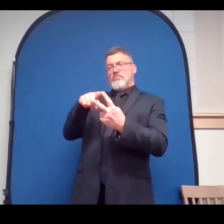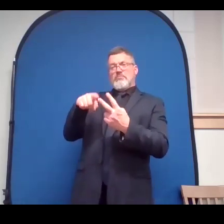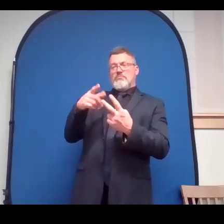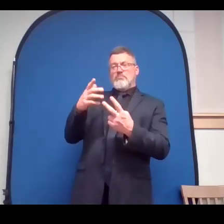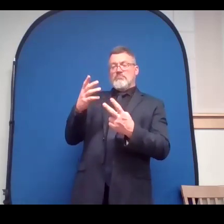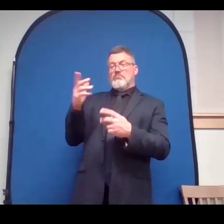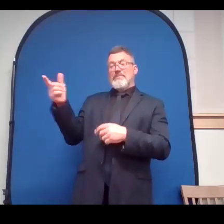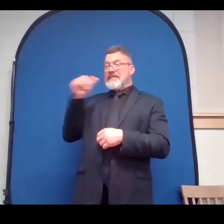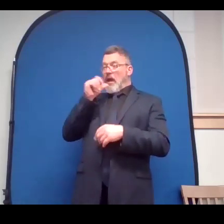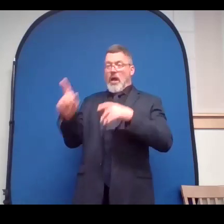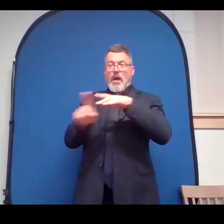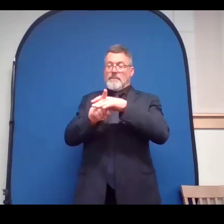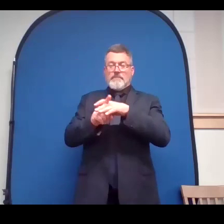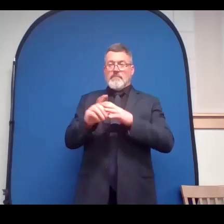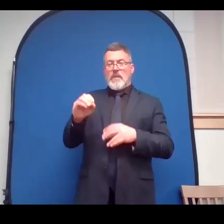Did you